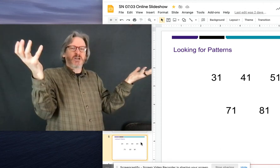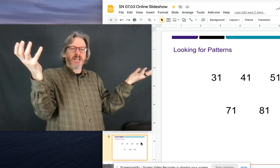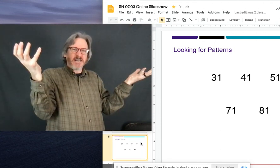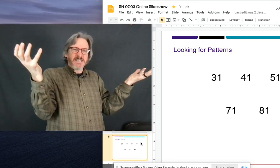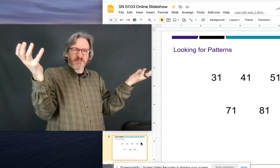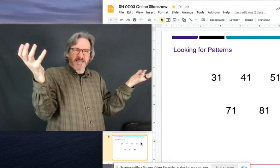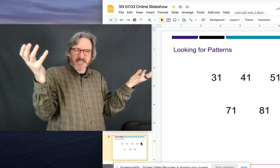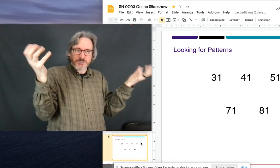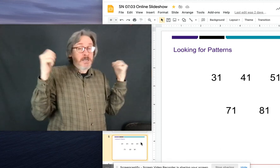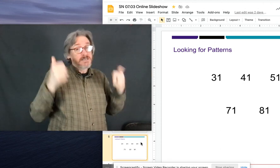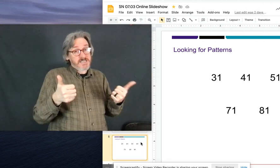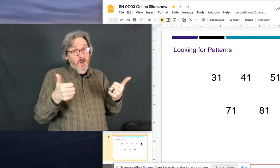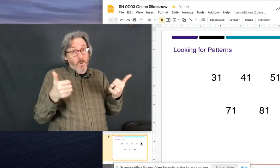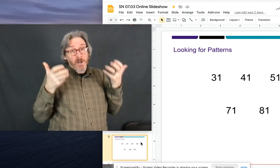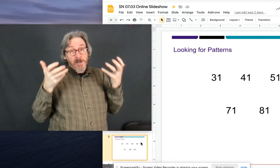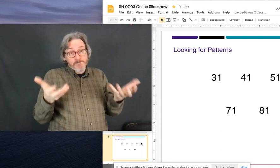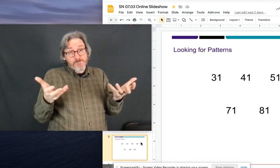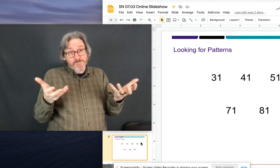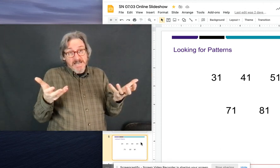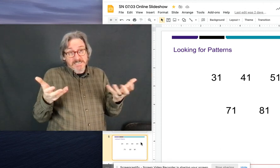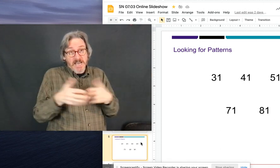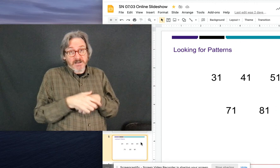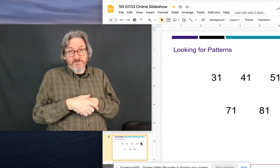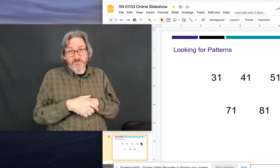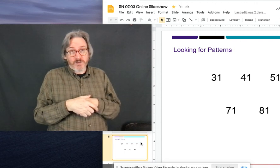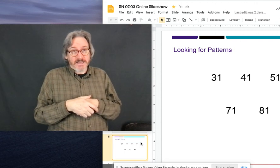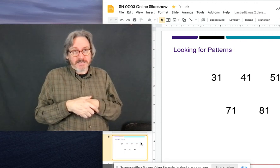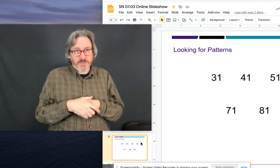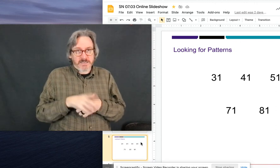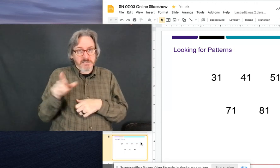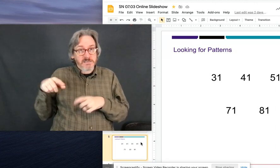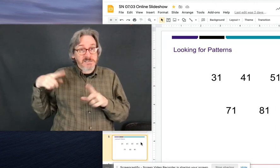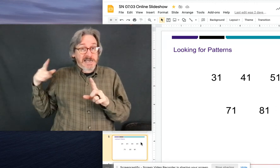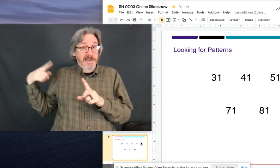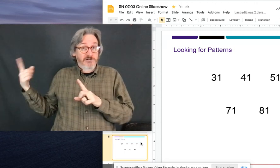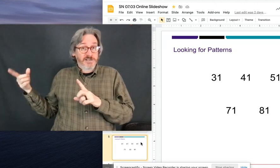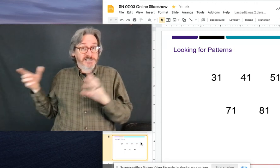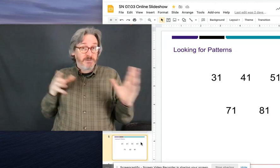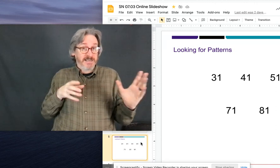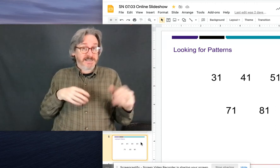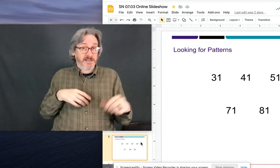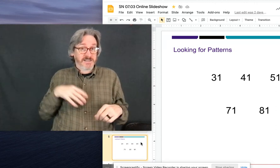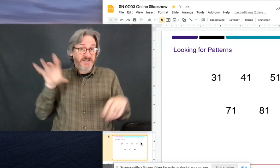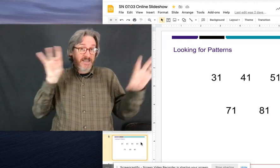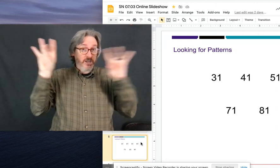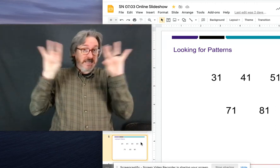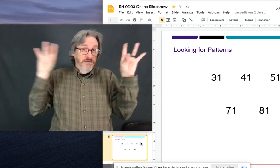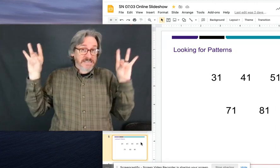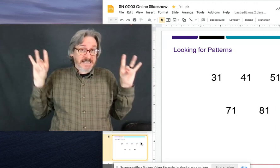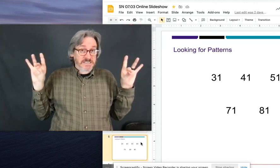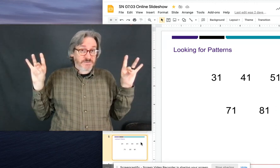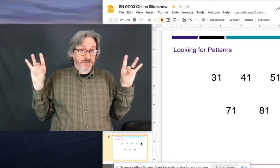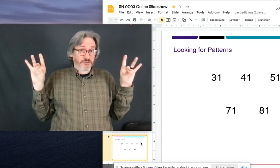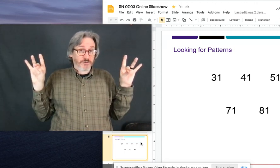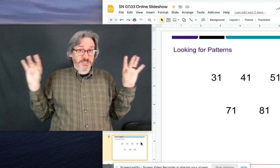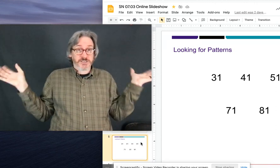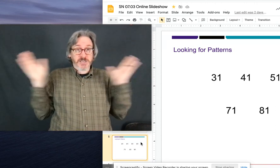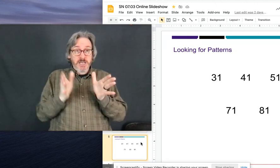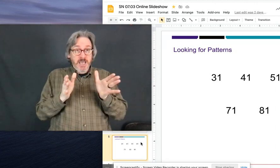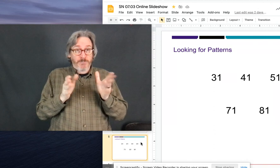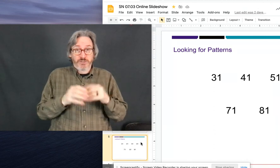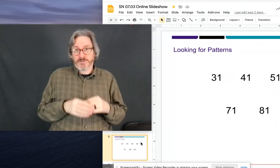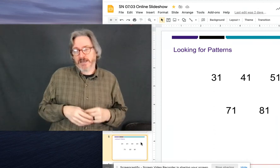more clear and easier to teach. So that's kind of what Signing Naturally has done with ASL, is they've taken the clearest things from different